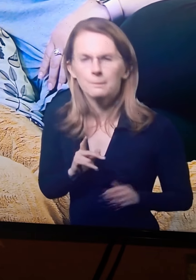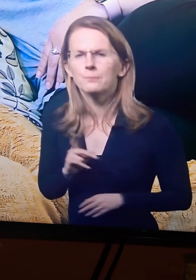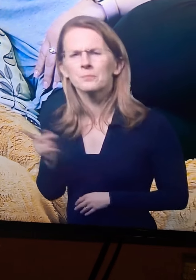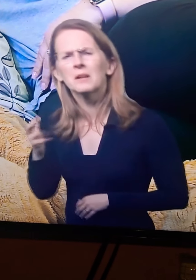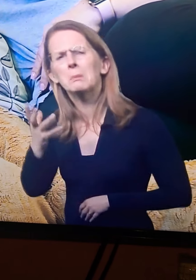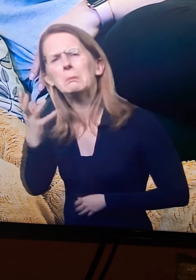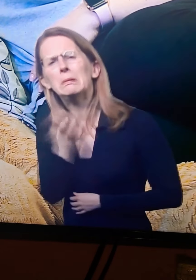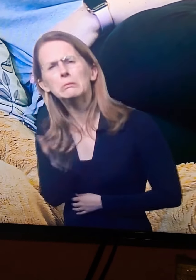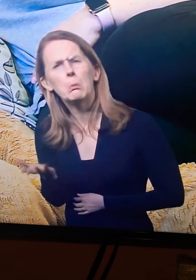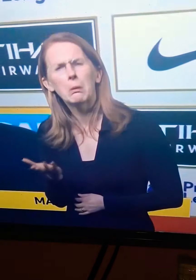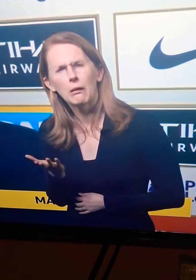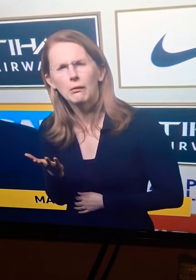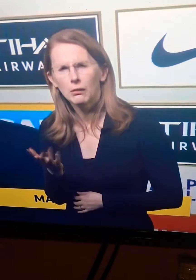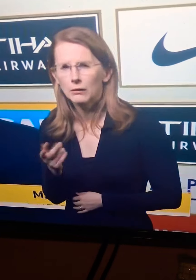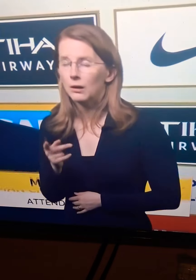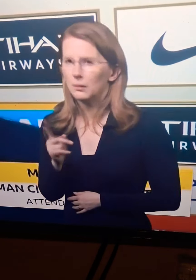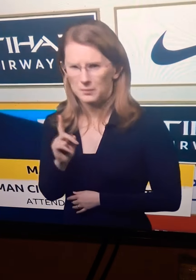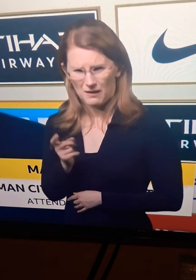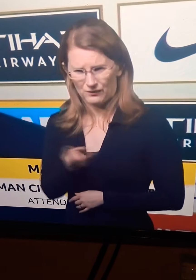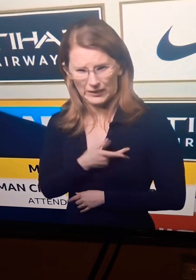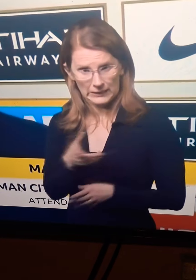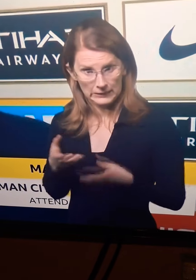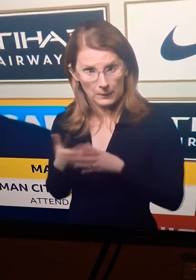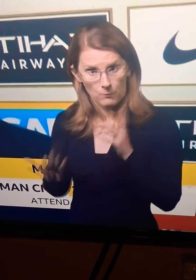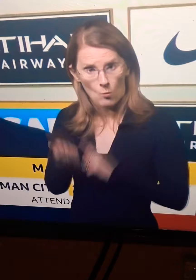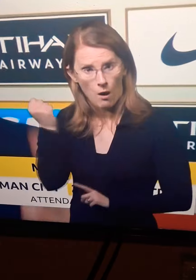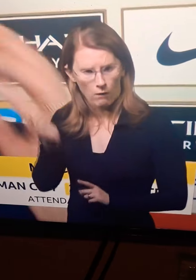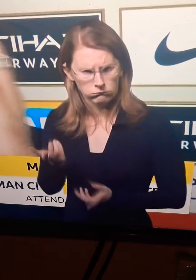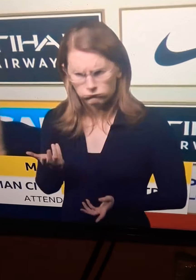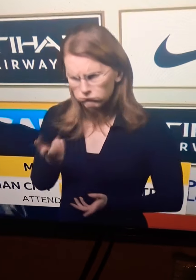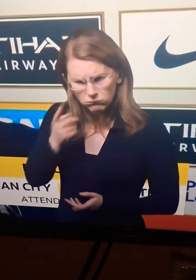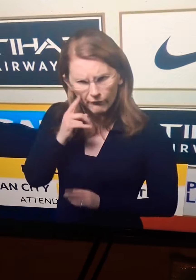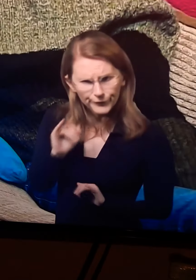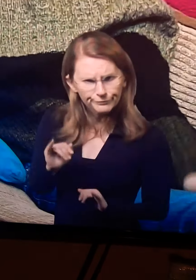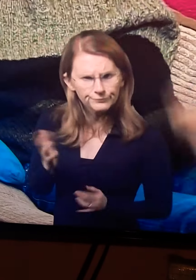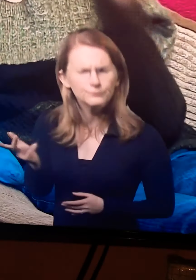shit on at Christmas. That goal, then the second goal again.